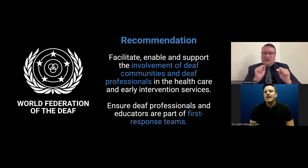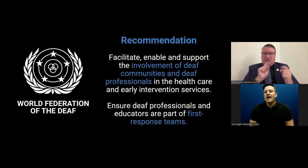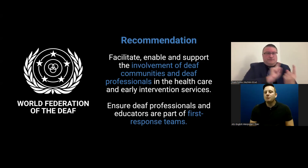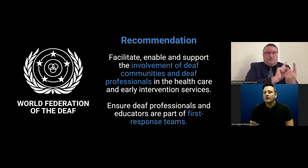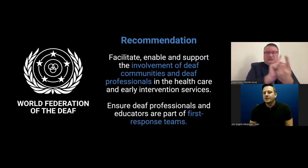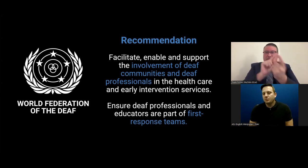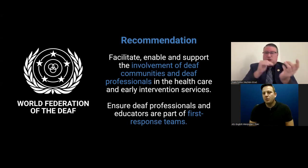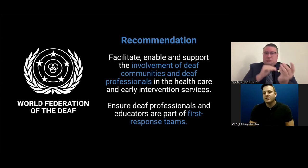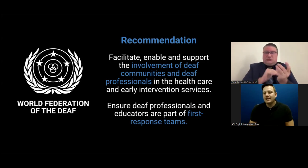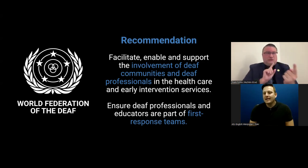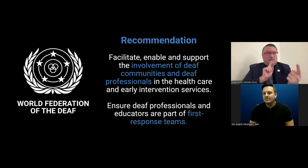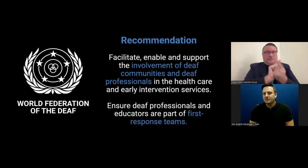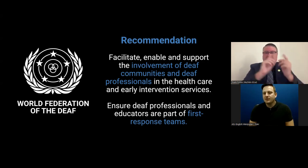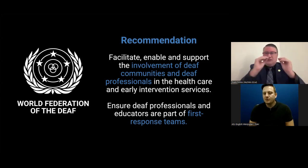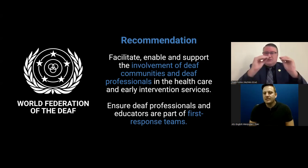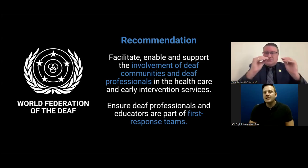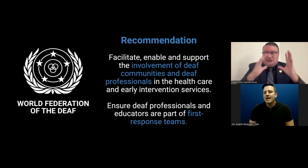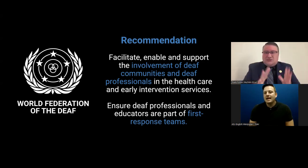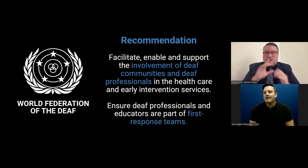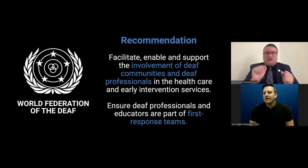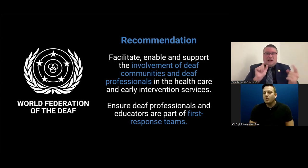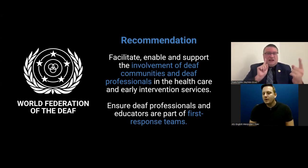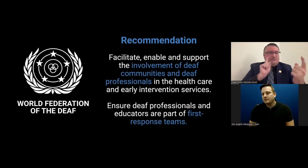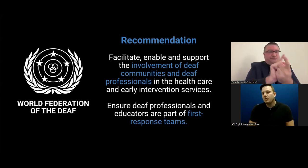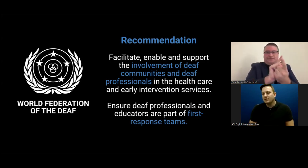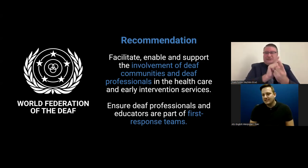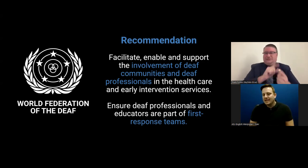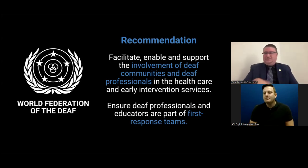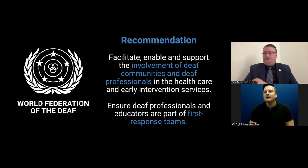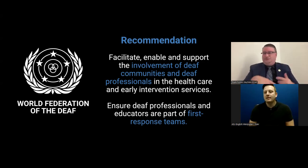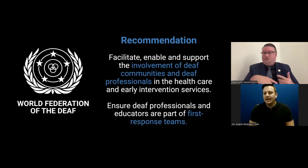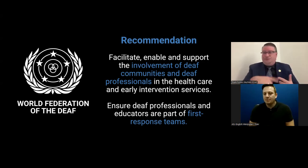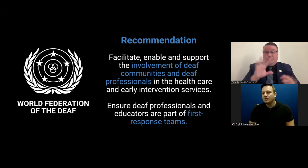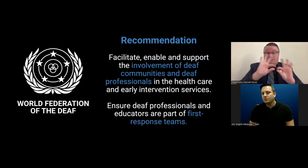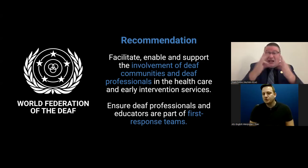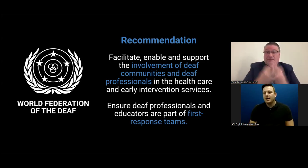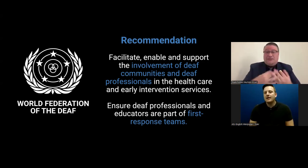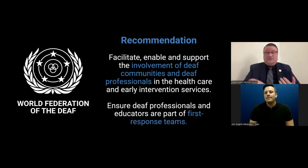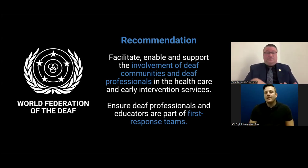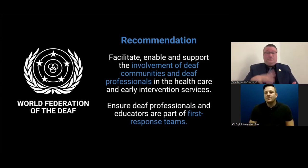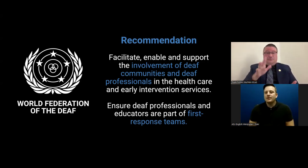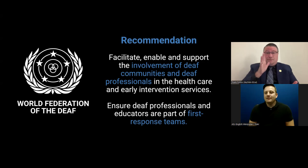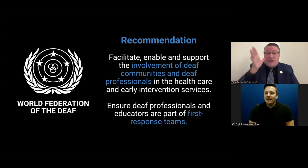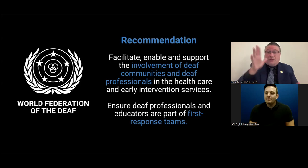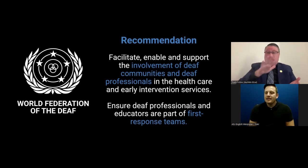and working towards setting up some resources and having a quick response team-like approach so that